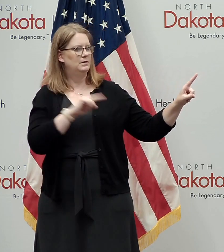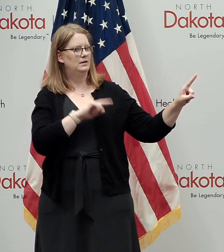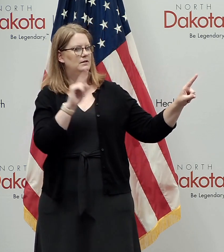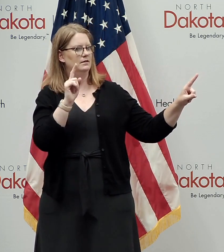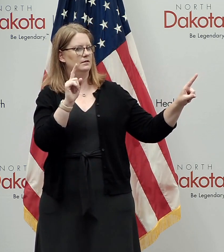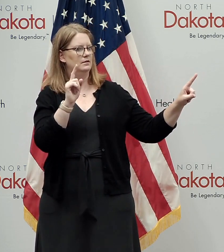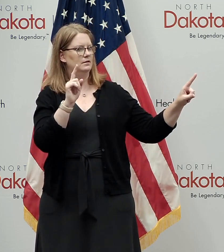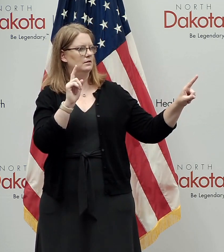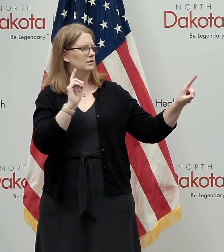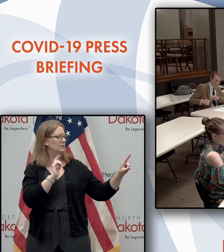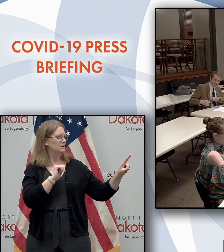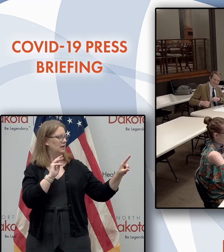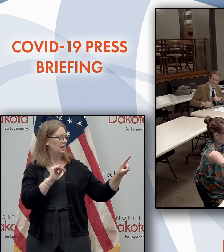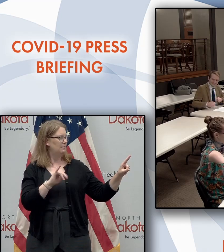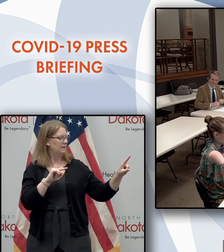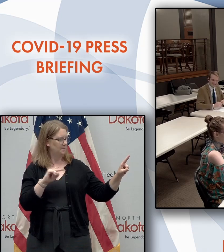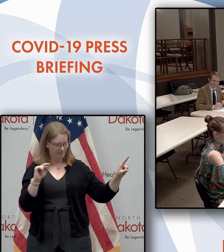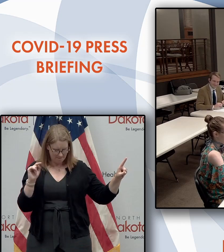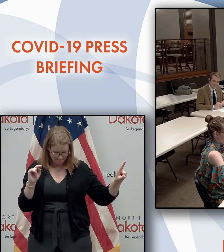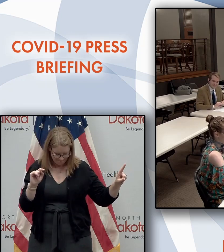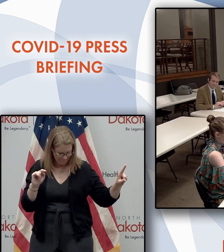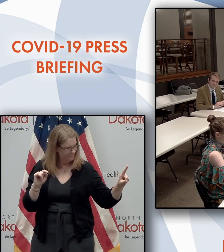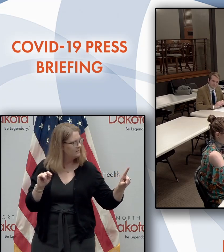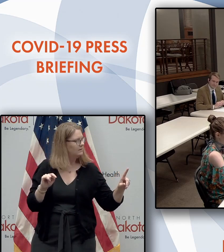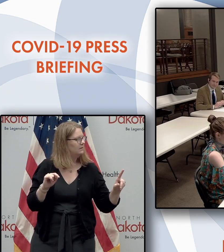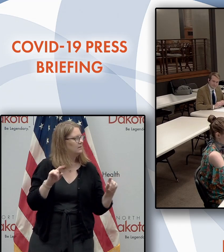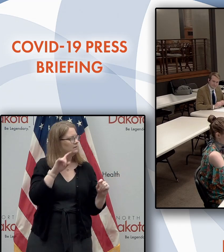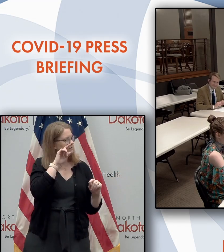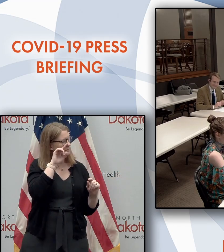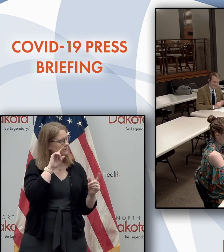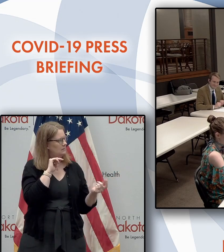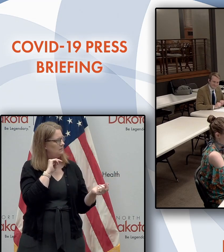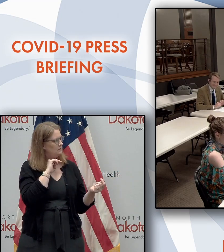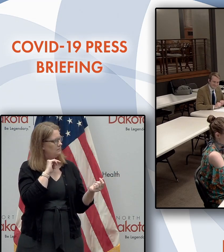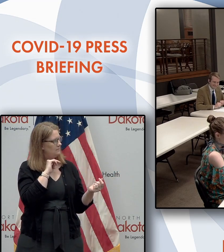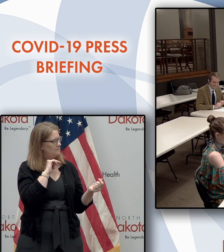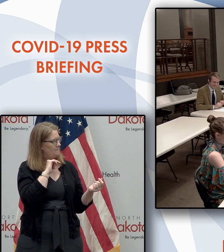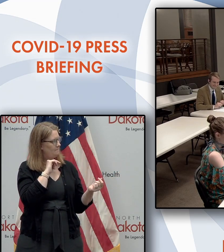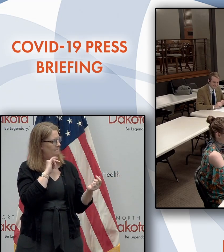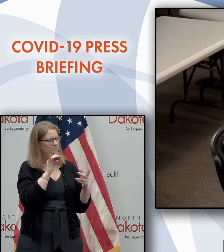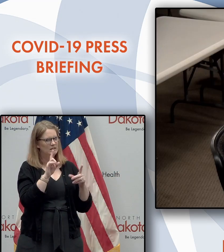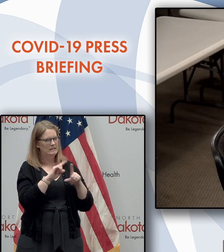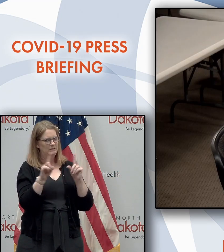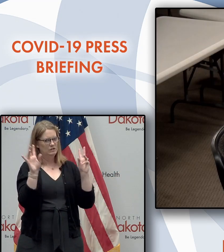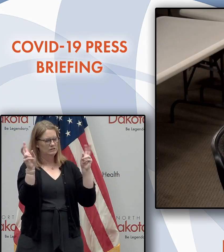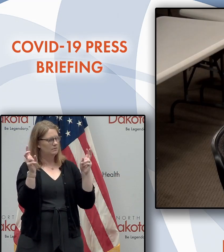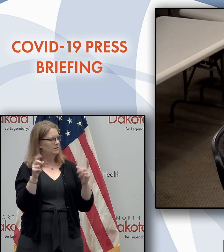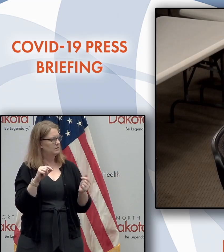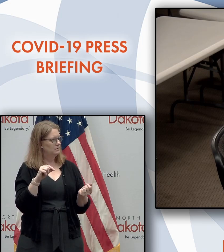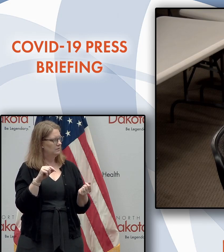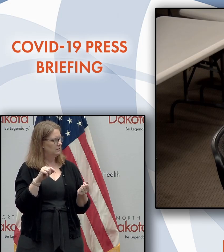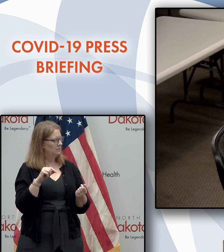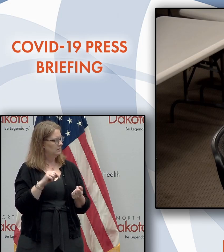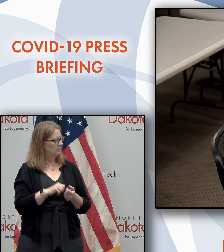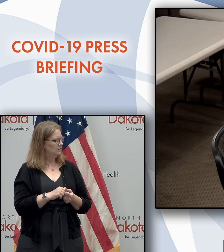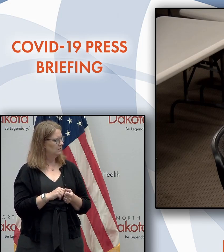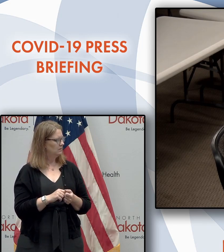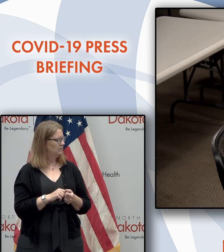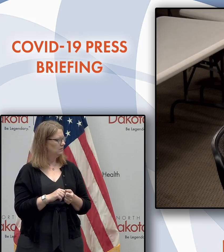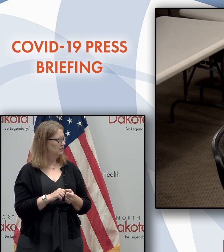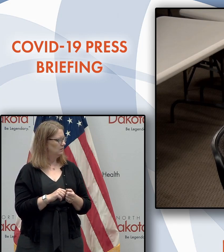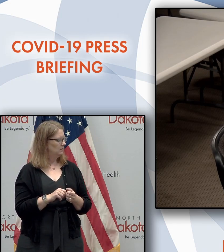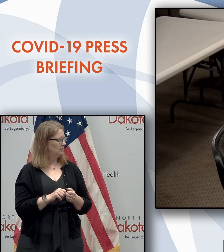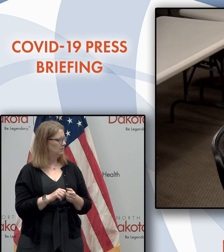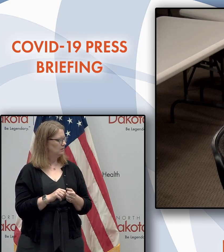and then we'll go there. Amy? Changing the subject a bit, we've noticed that there's been an uptick